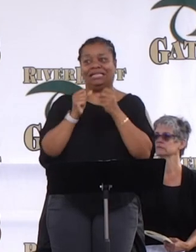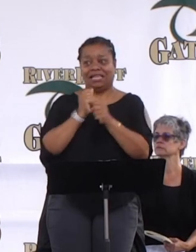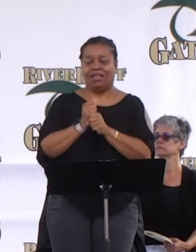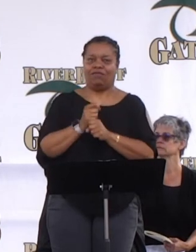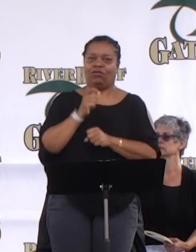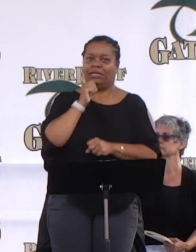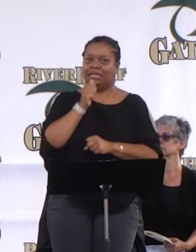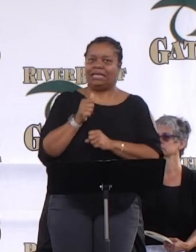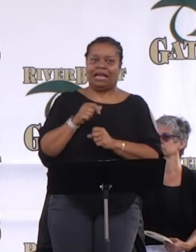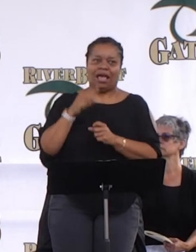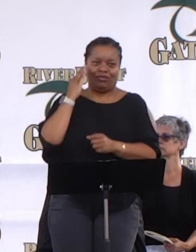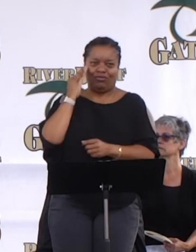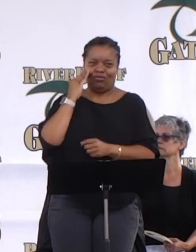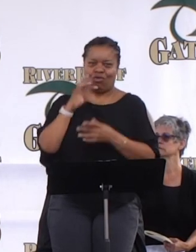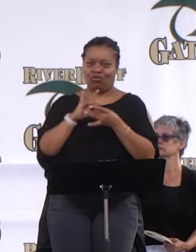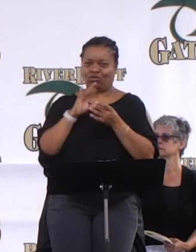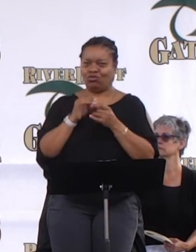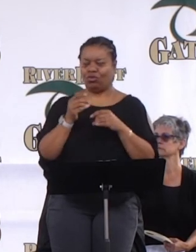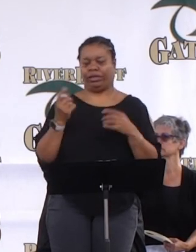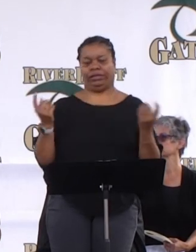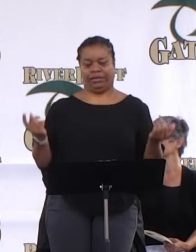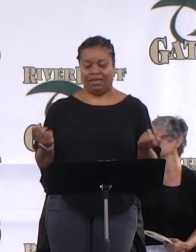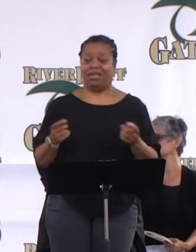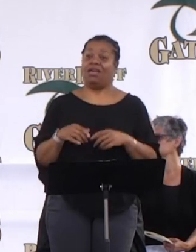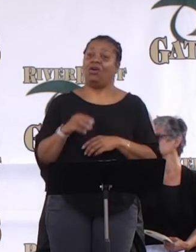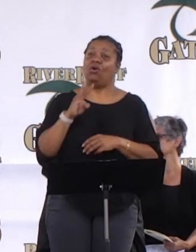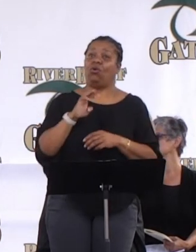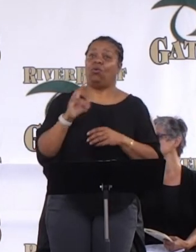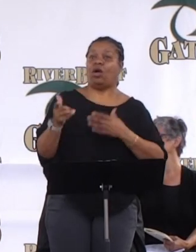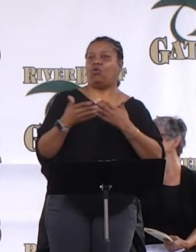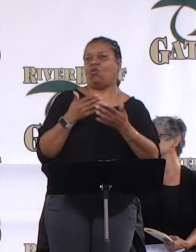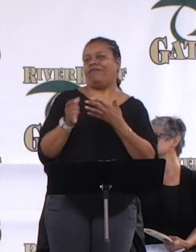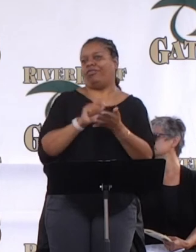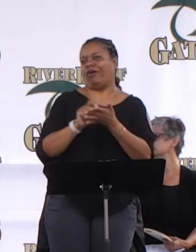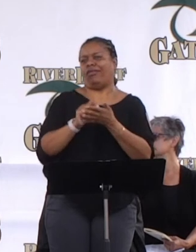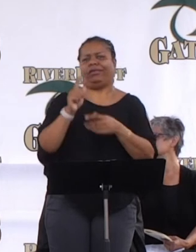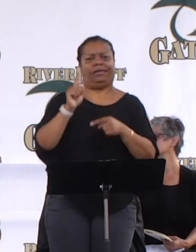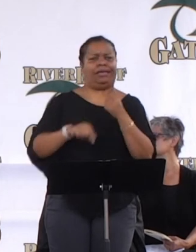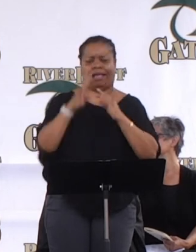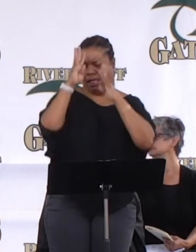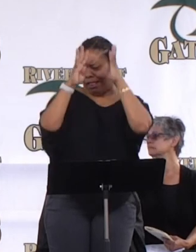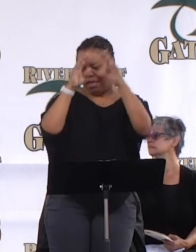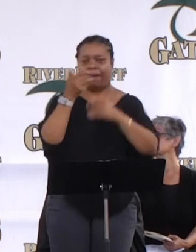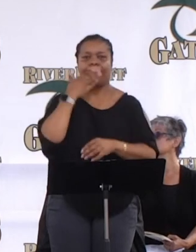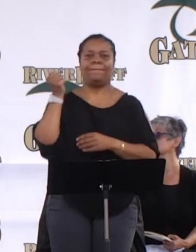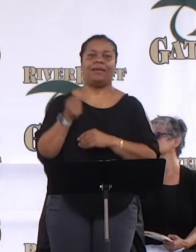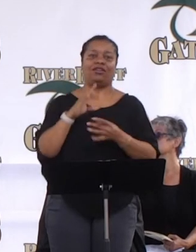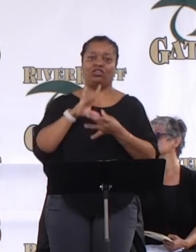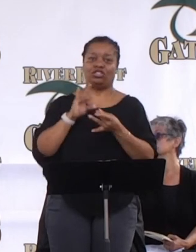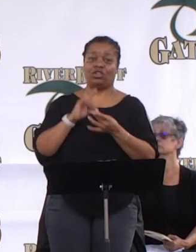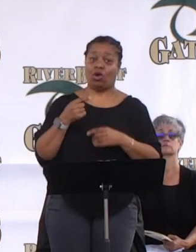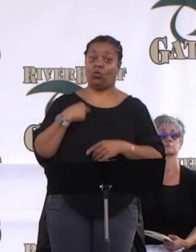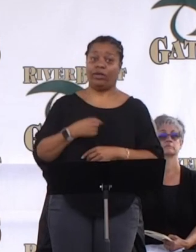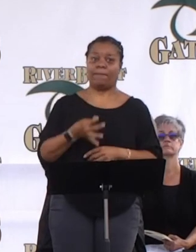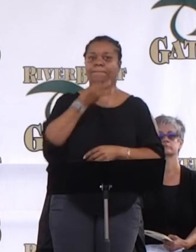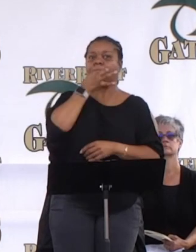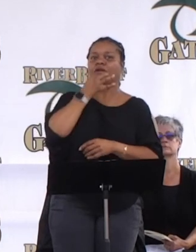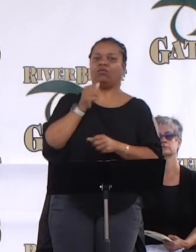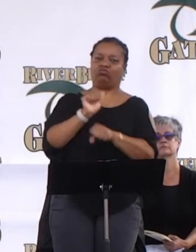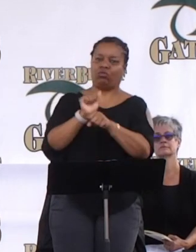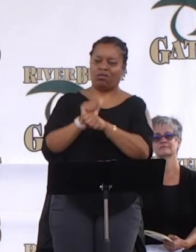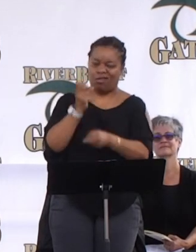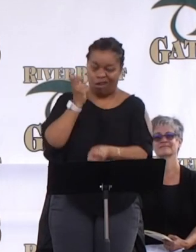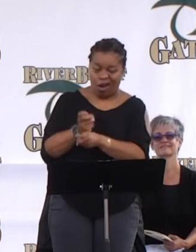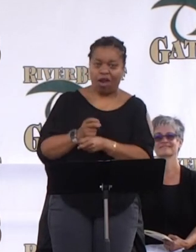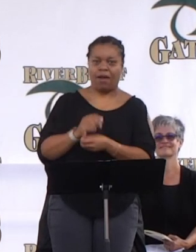unprecedented storyline. Well, whoever is the author could not have made a better choice. We have certainly mastered working hard, getting smart,